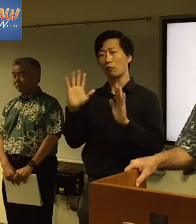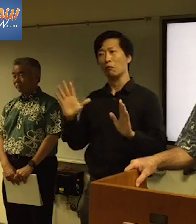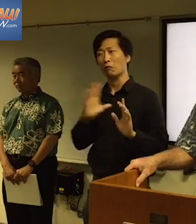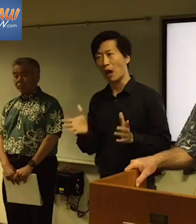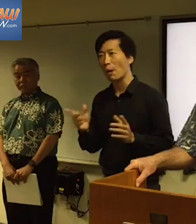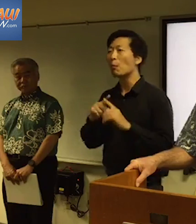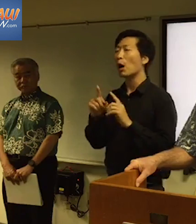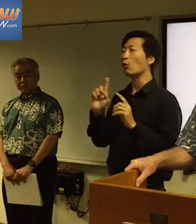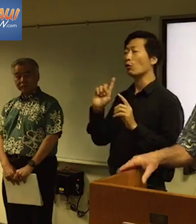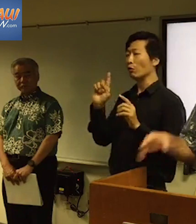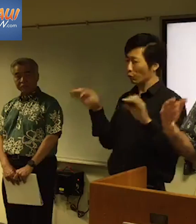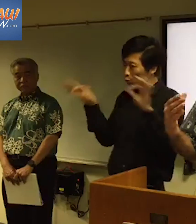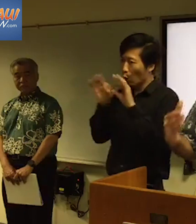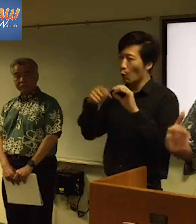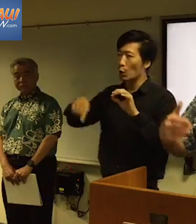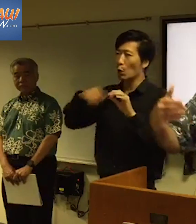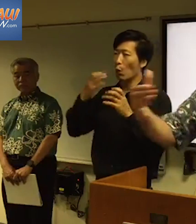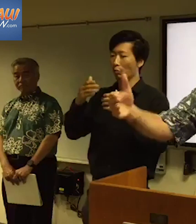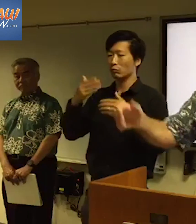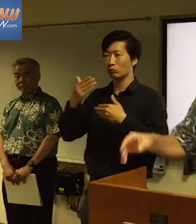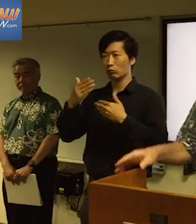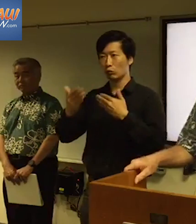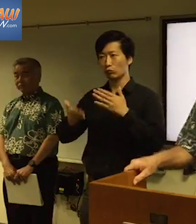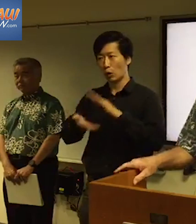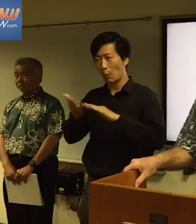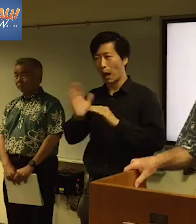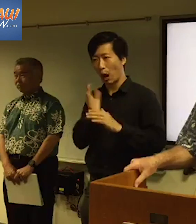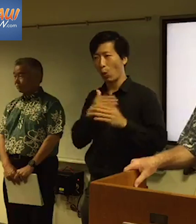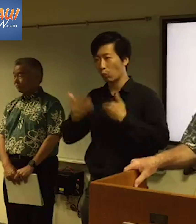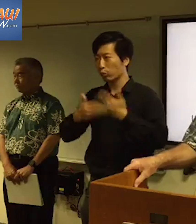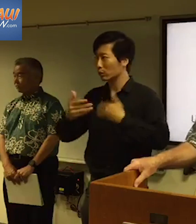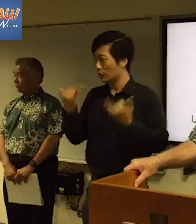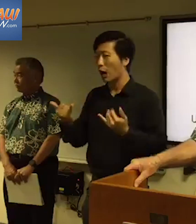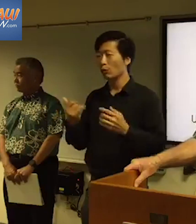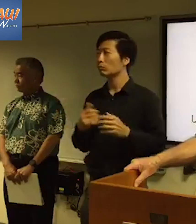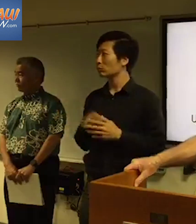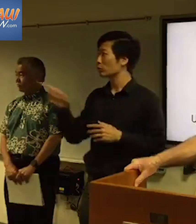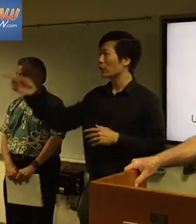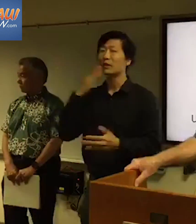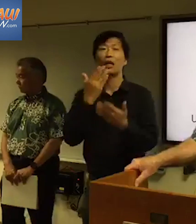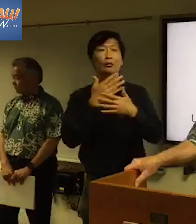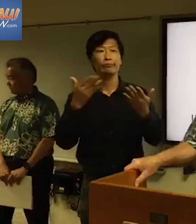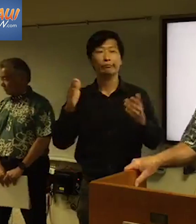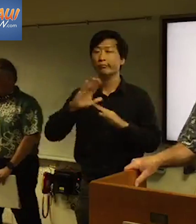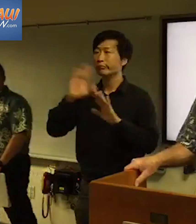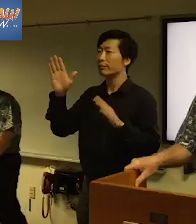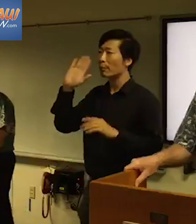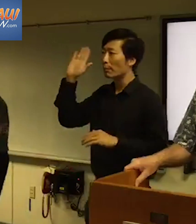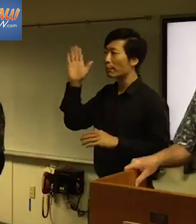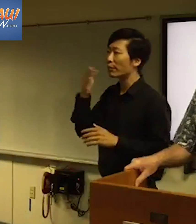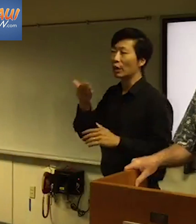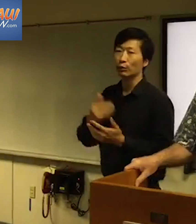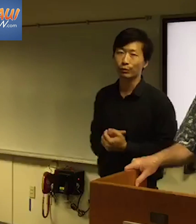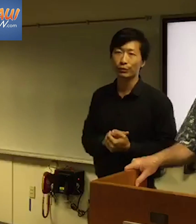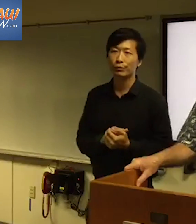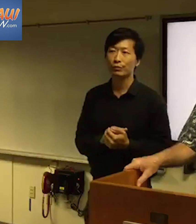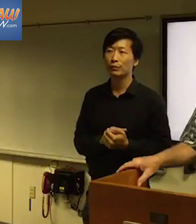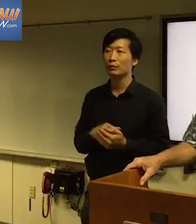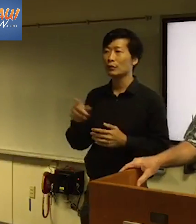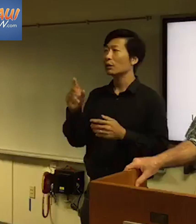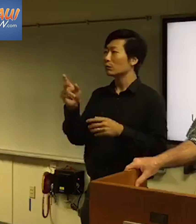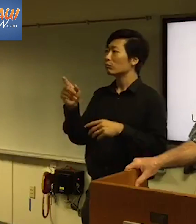Most people don't want to get other people sick, and of course, they want to take care of themselves. So this has worked out very well. This home quarantine is